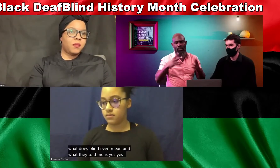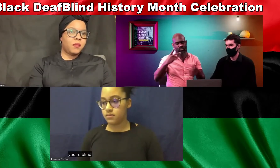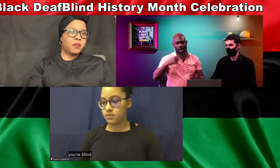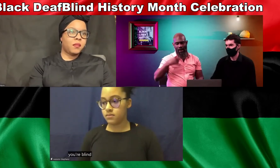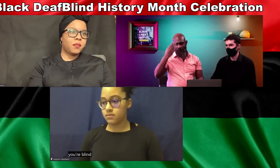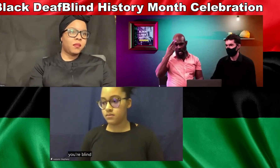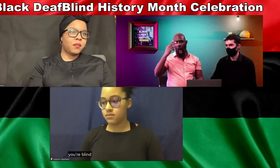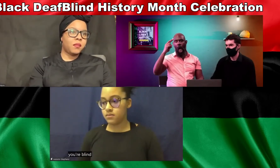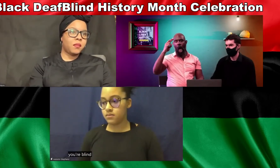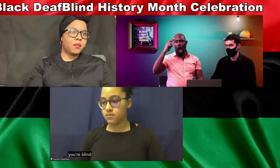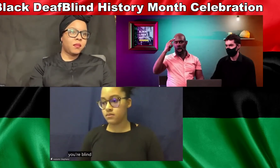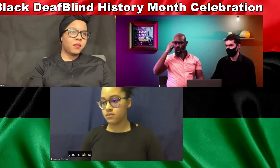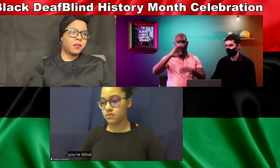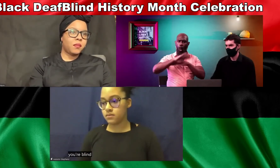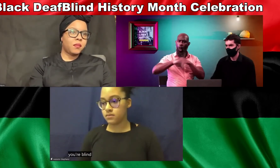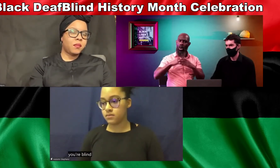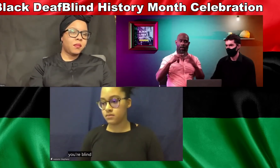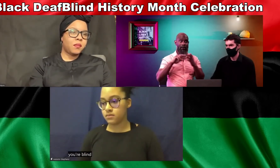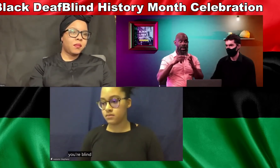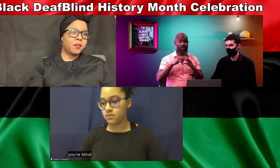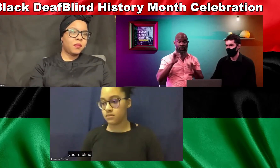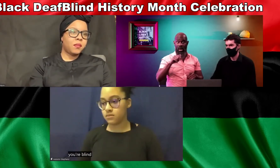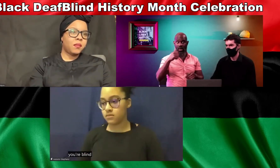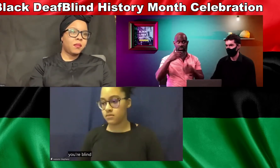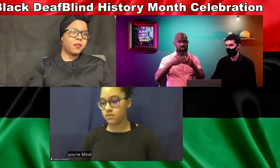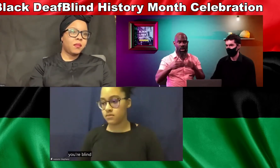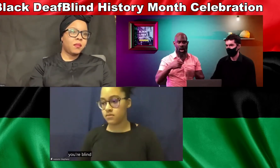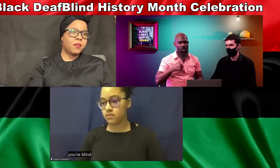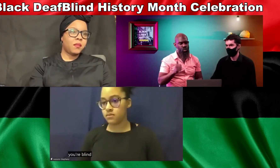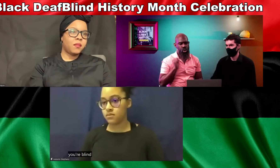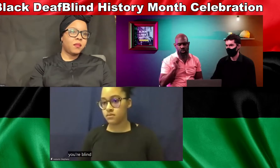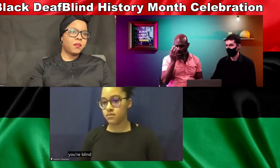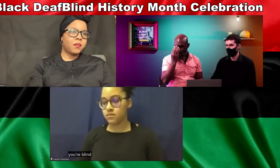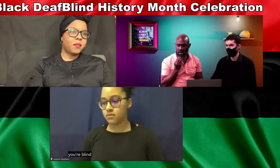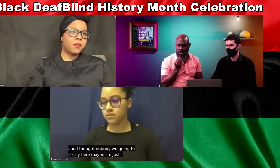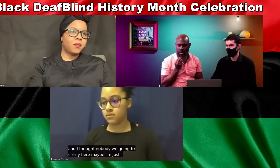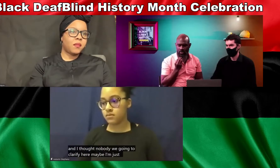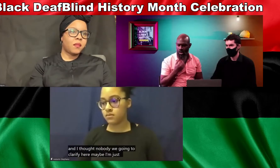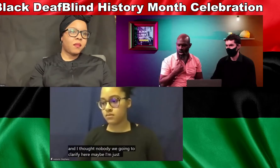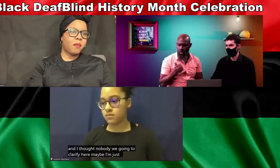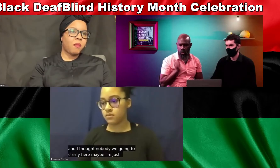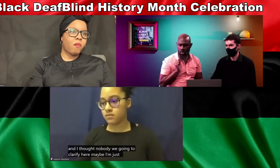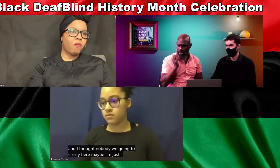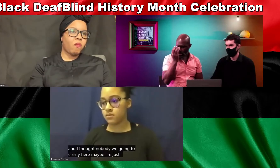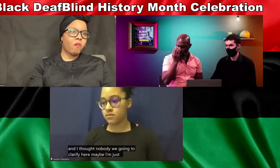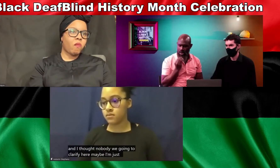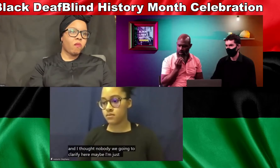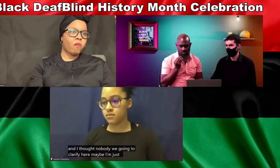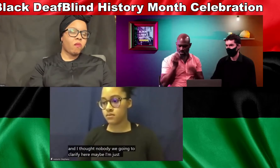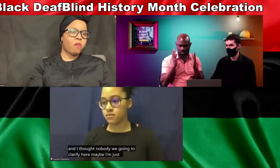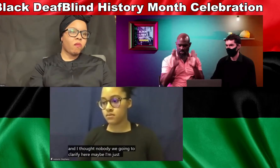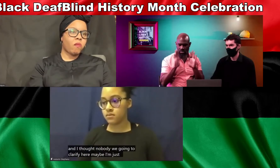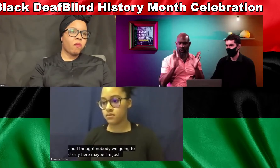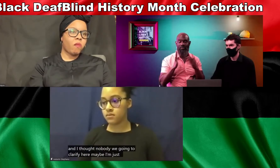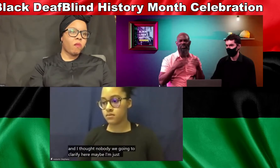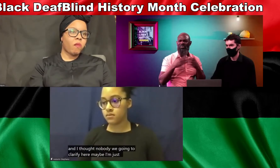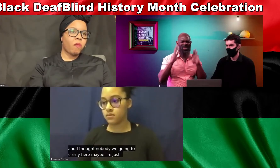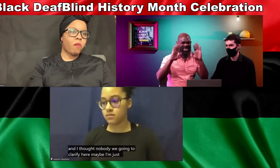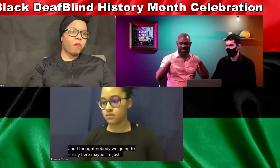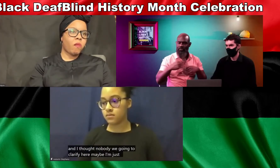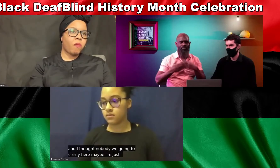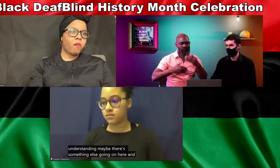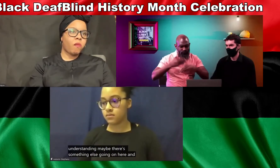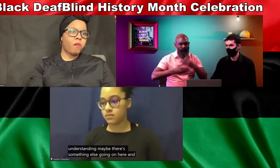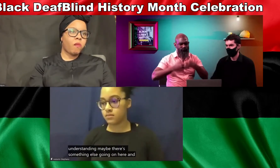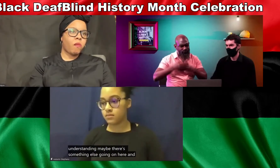And I thought, no, we've got to clarify here. Maybe I'm just understanding. Maybe there's something else going on here. And I wouldn't even sleep. I